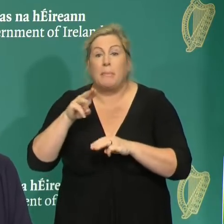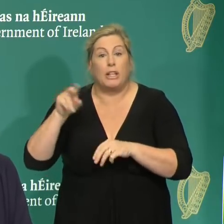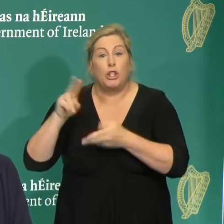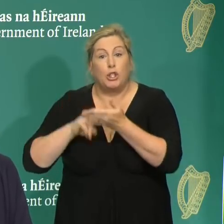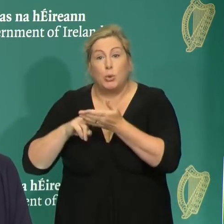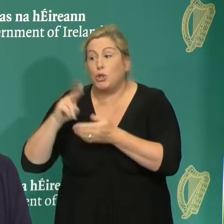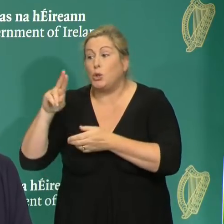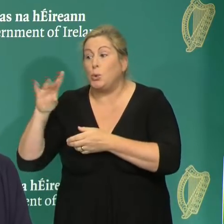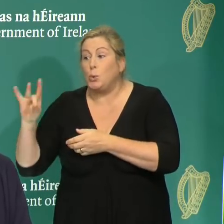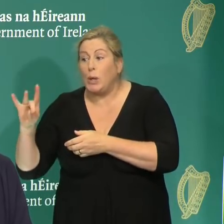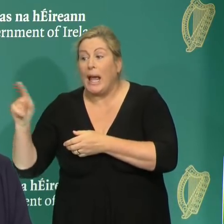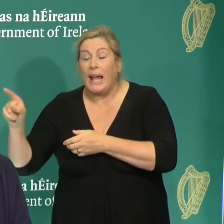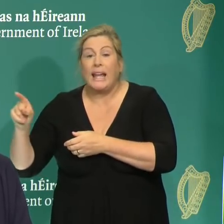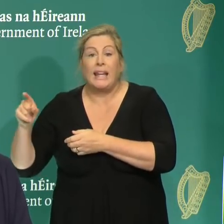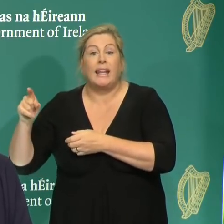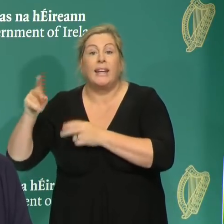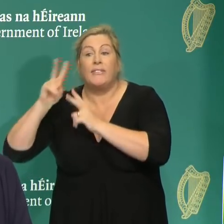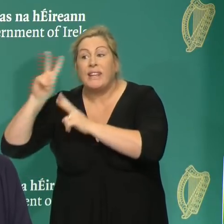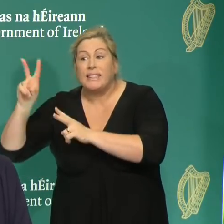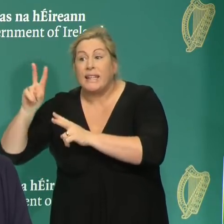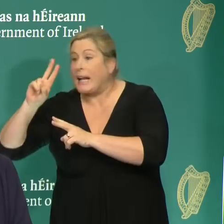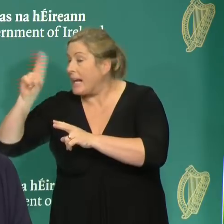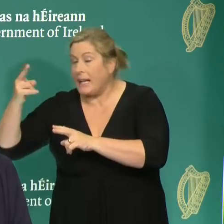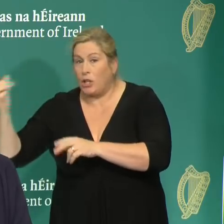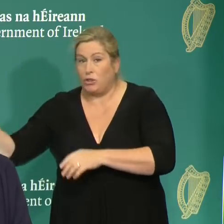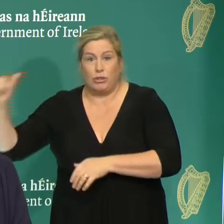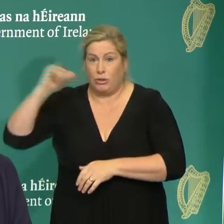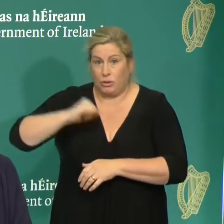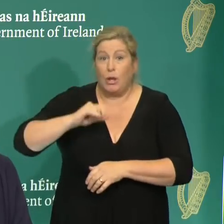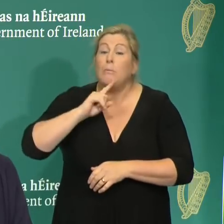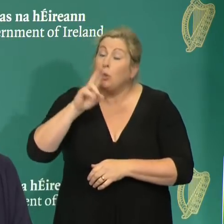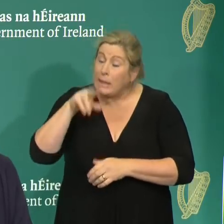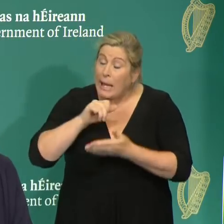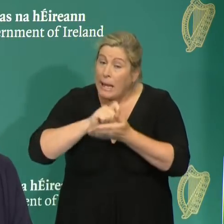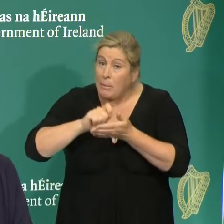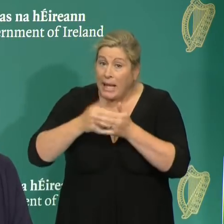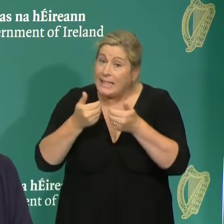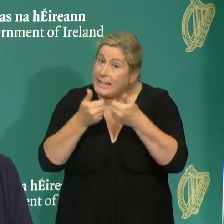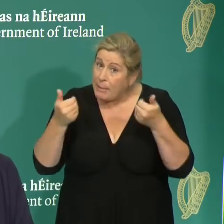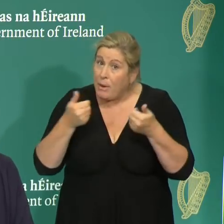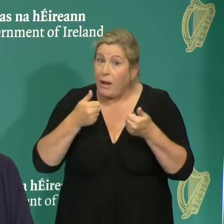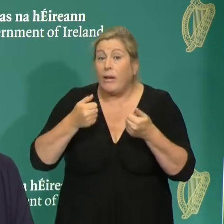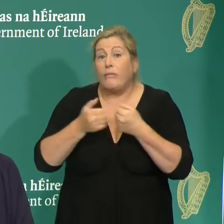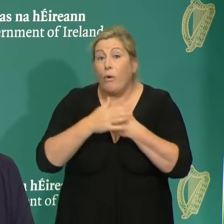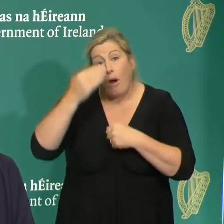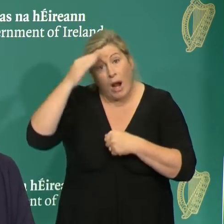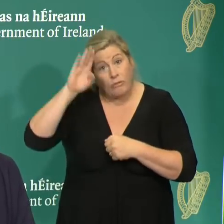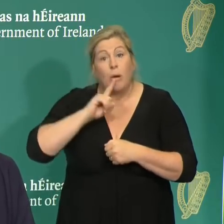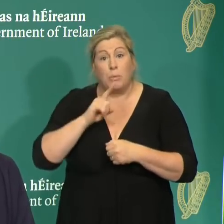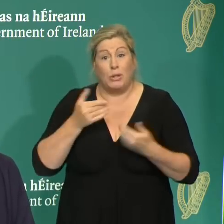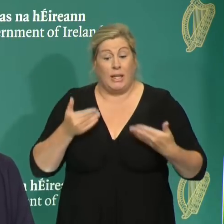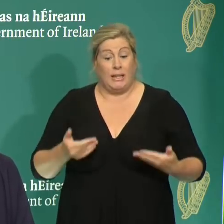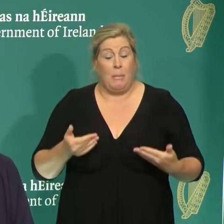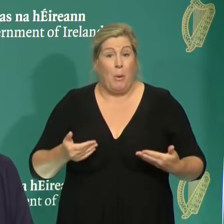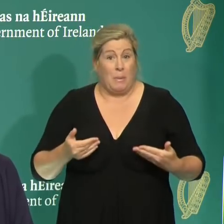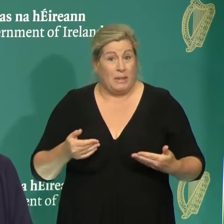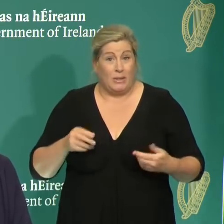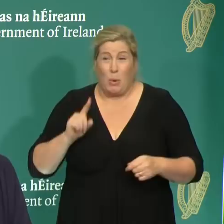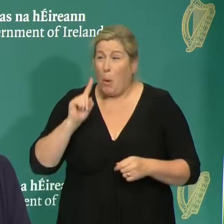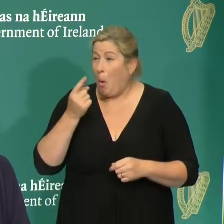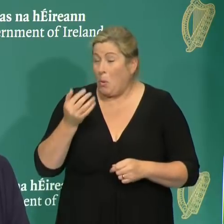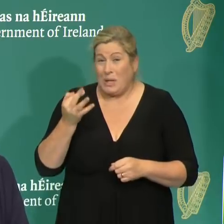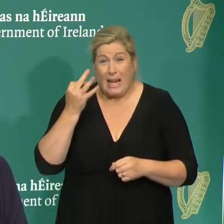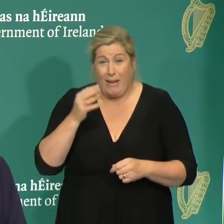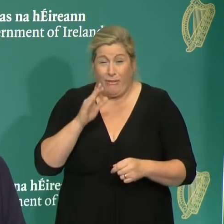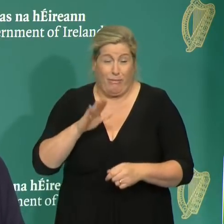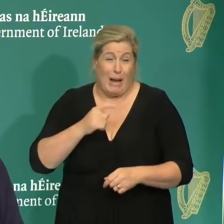short-stay visa for a visit to Ireland, but may apply separately for an Irish visa, which, under current circumstances, would only be